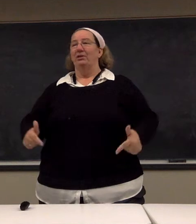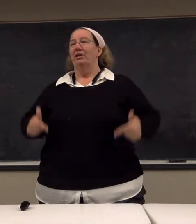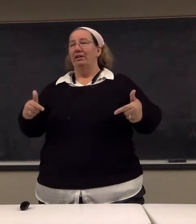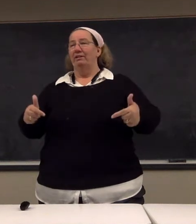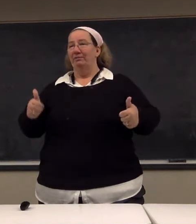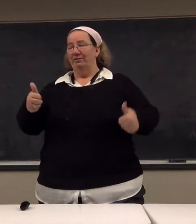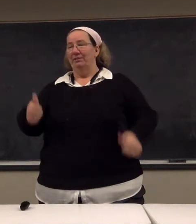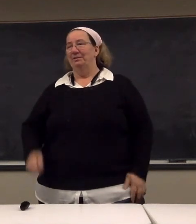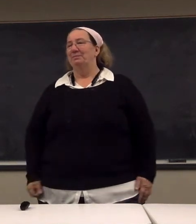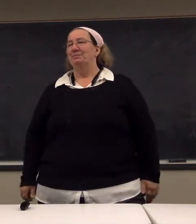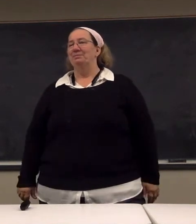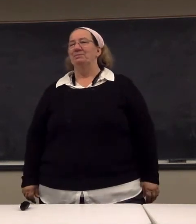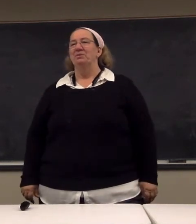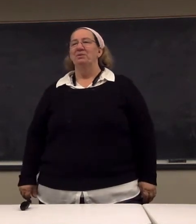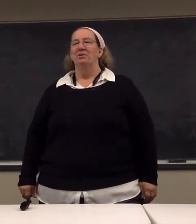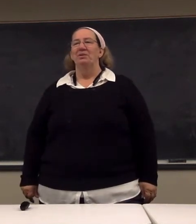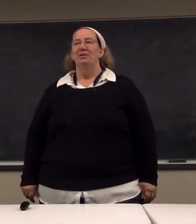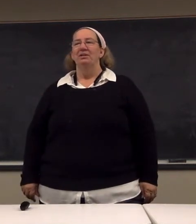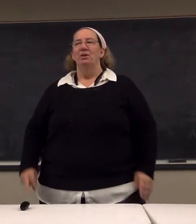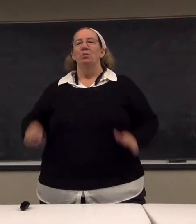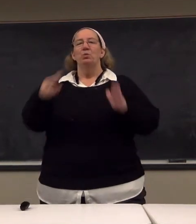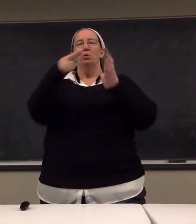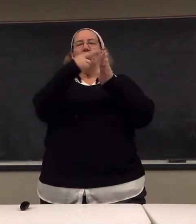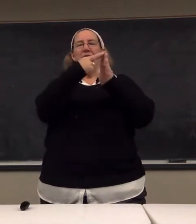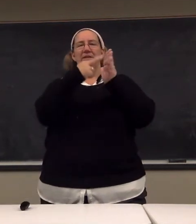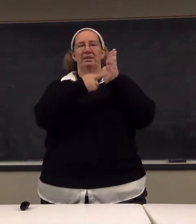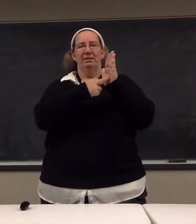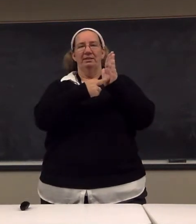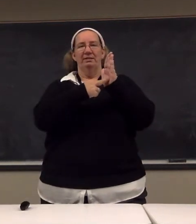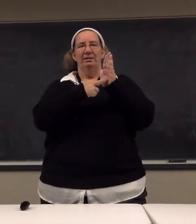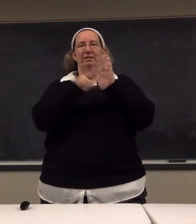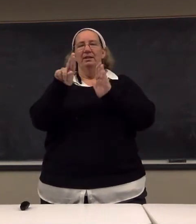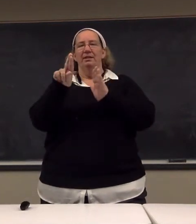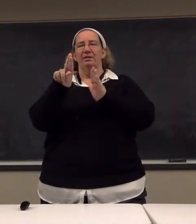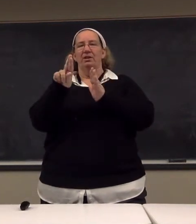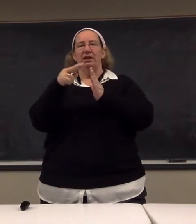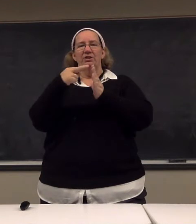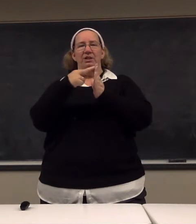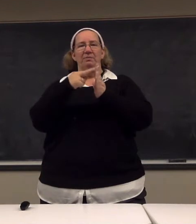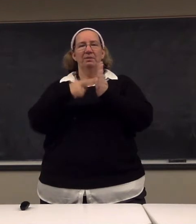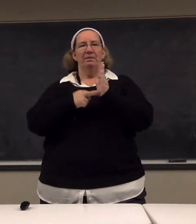We are live. Okay. Rules. Rules. Is the hour hand taped?